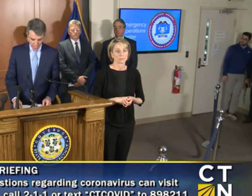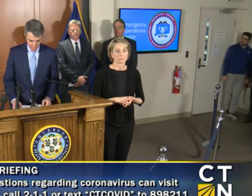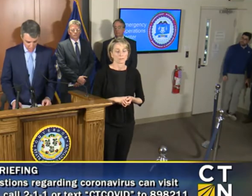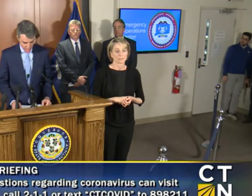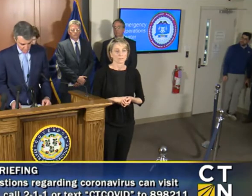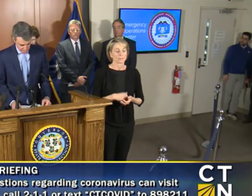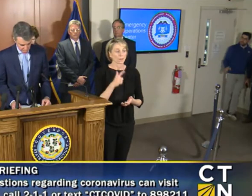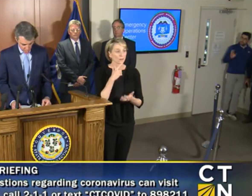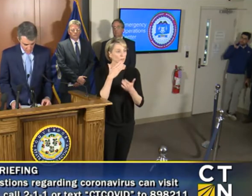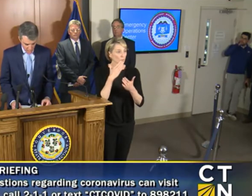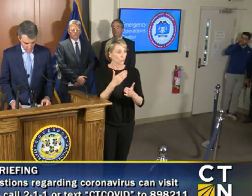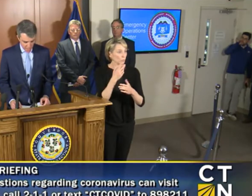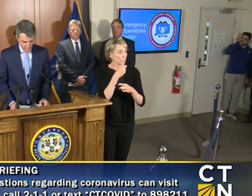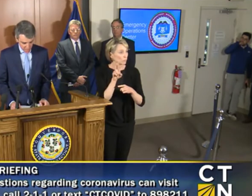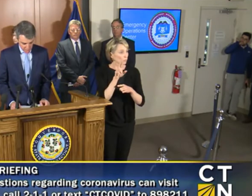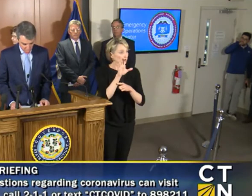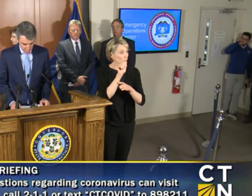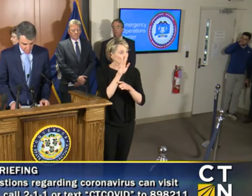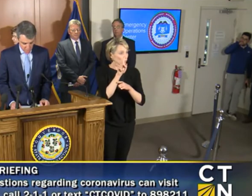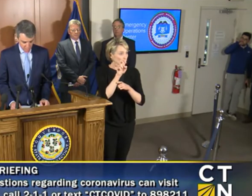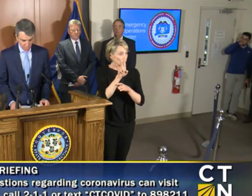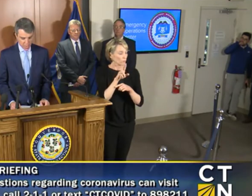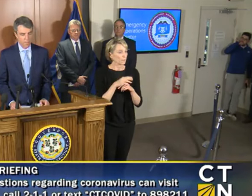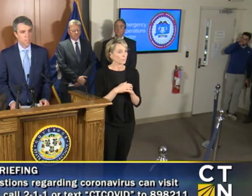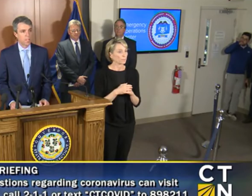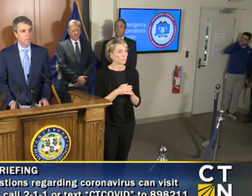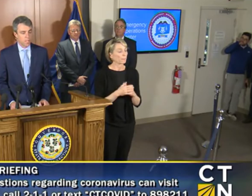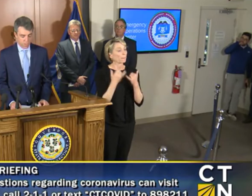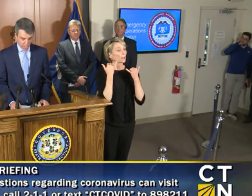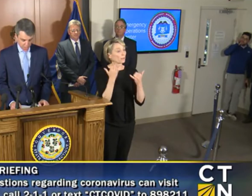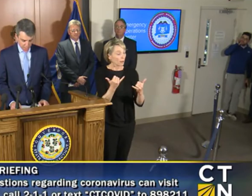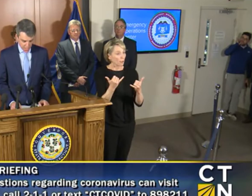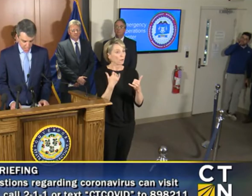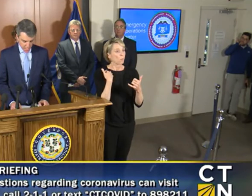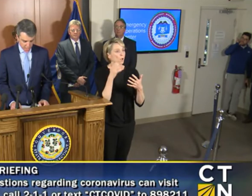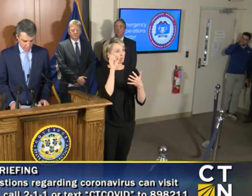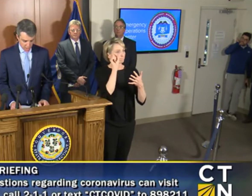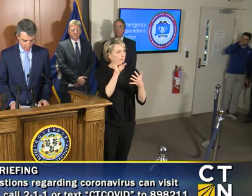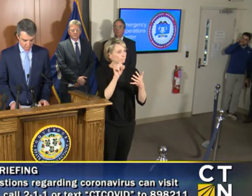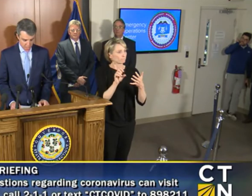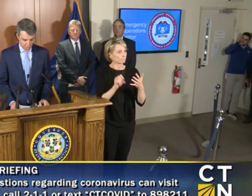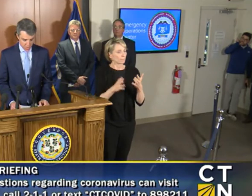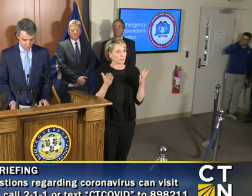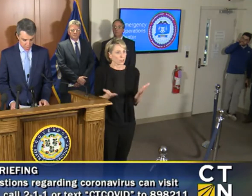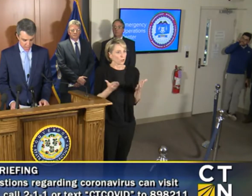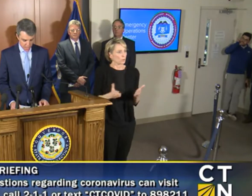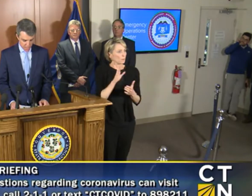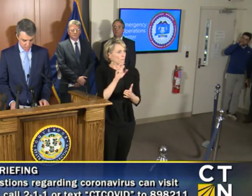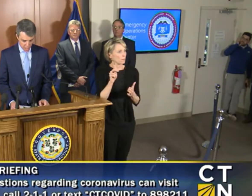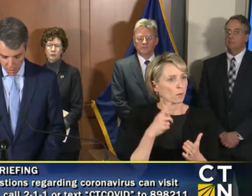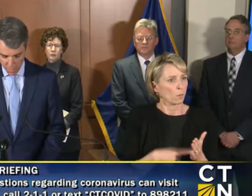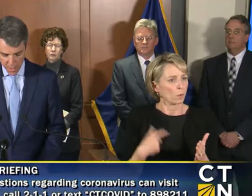Thank you, Dr. Carter. I'd now like to review several steps that the administration is taking to help essential